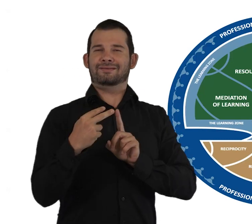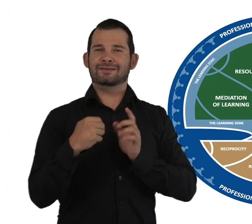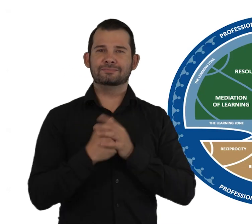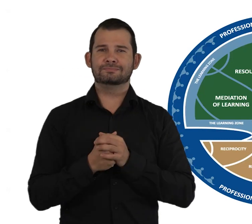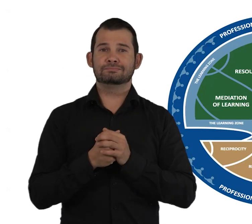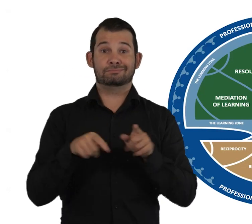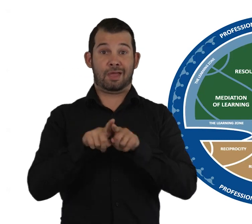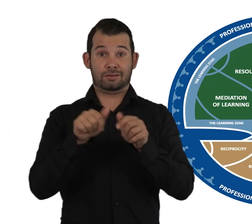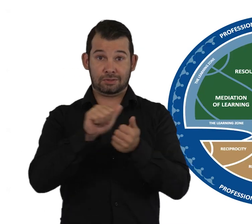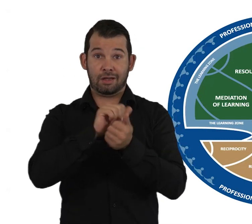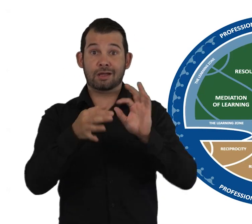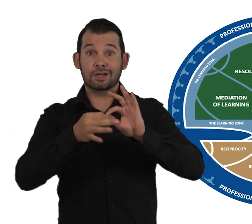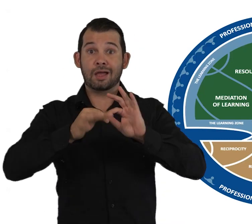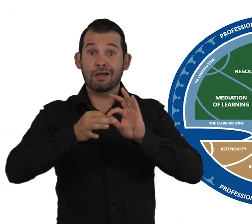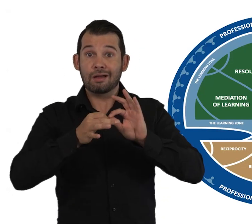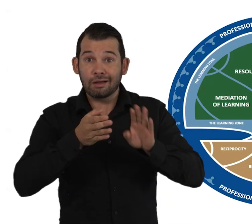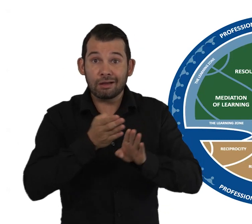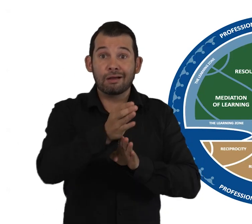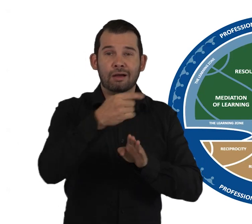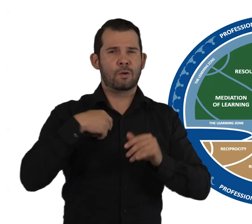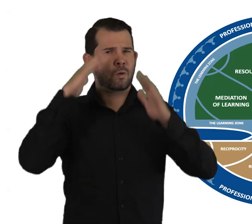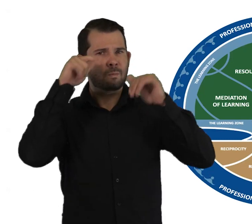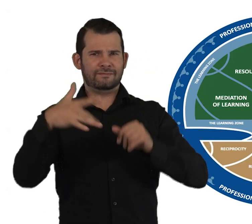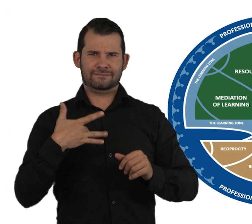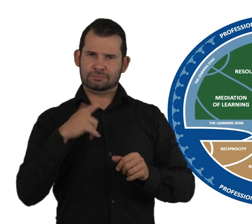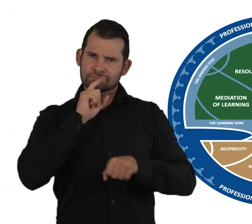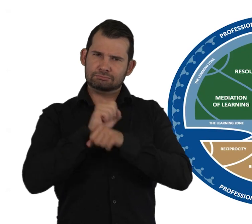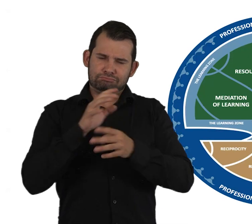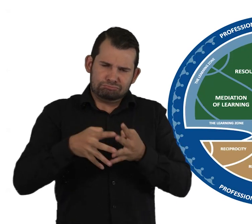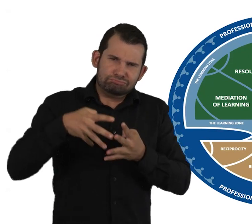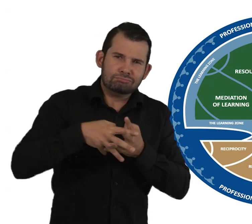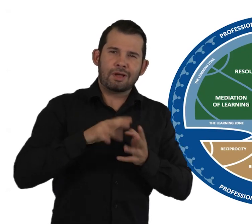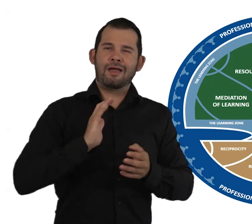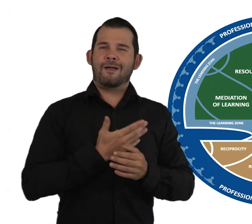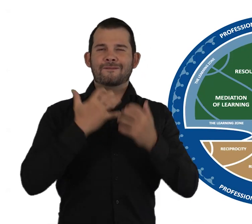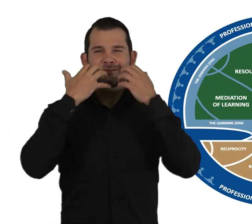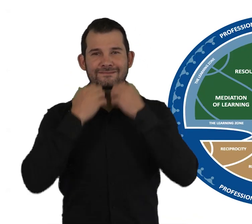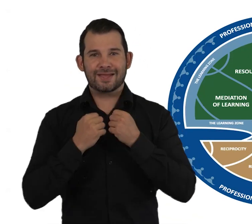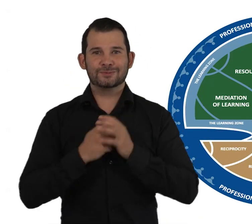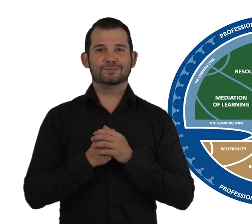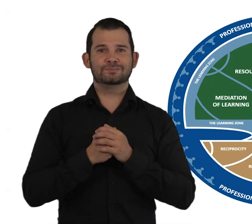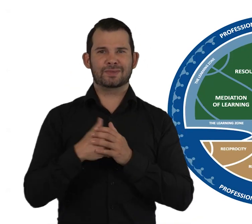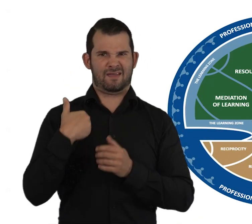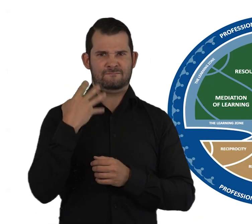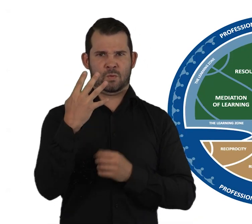As an assigned practitioner, we hope you feel firmly rooted in our values. There are 4 values in